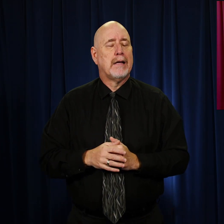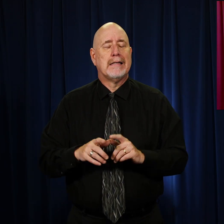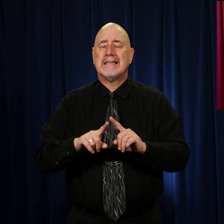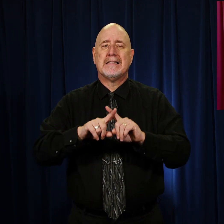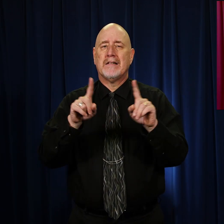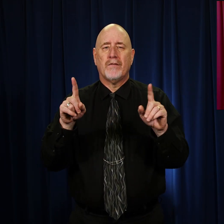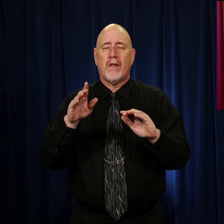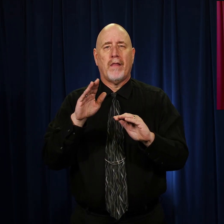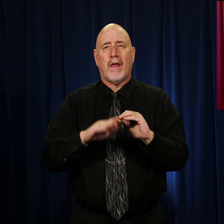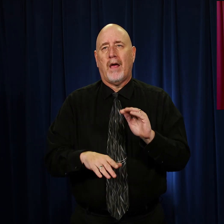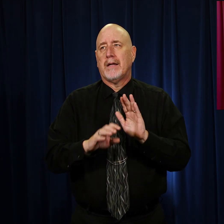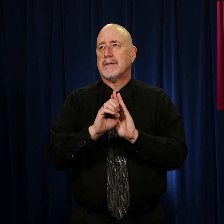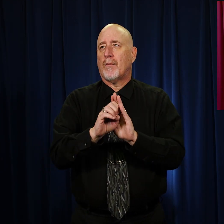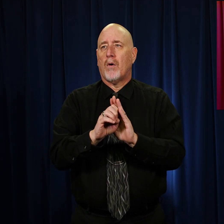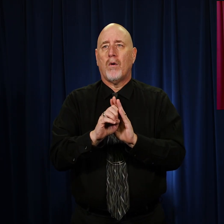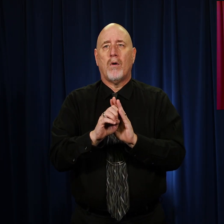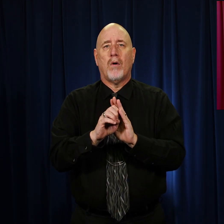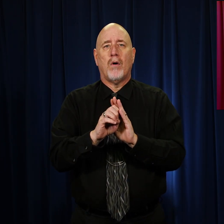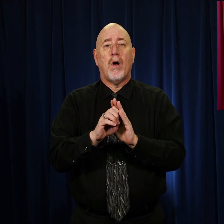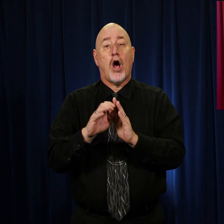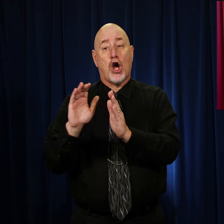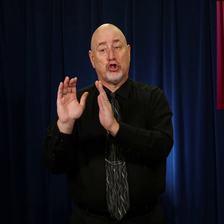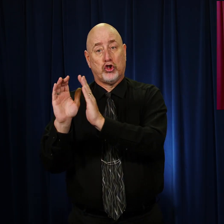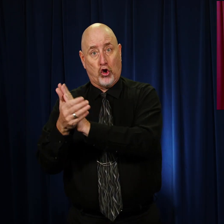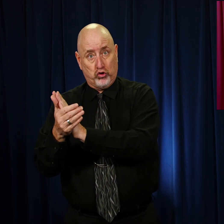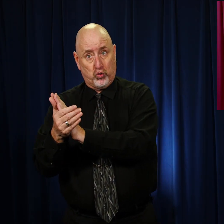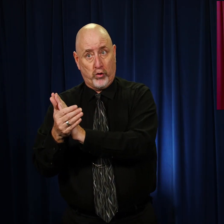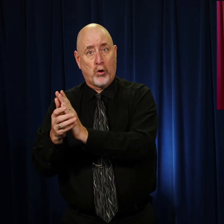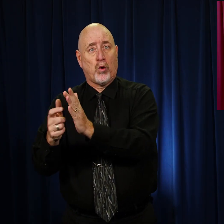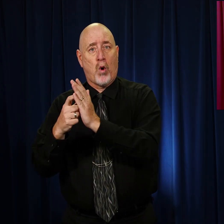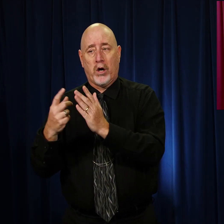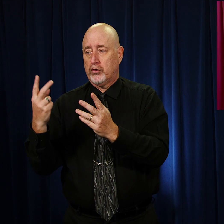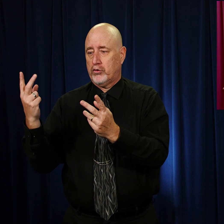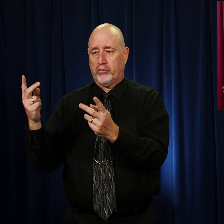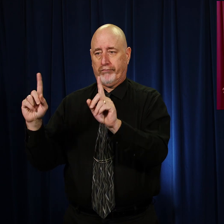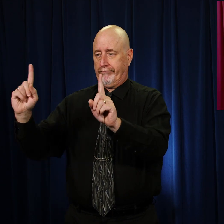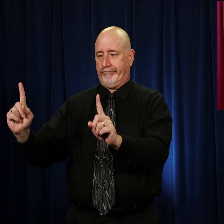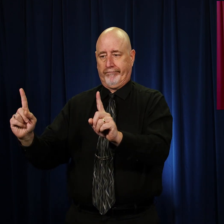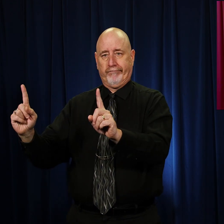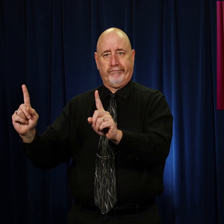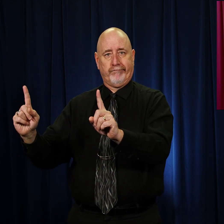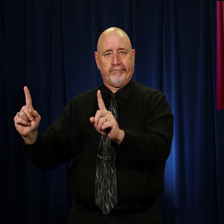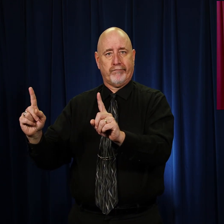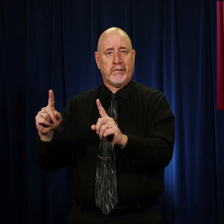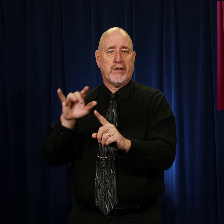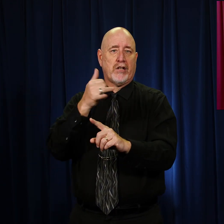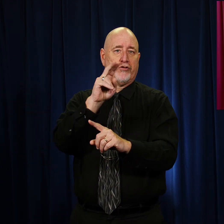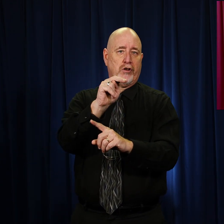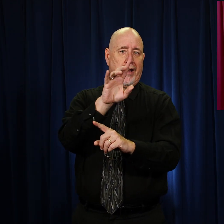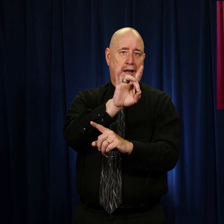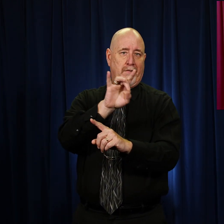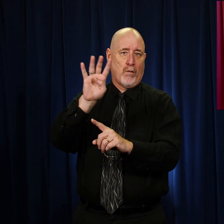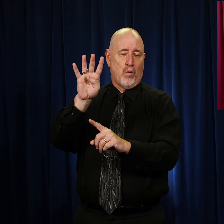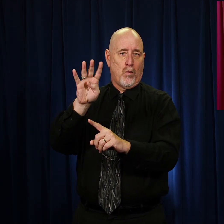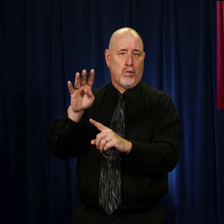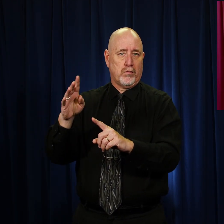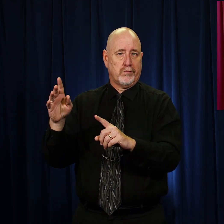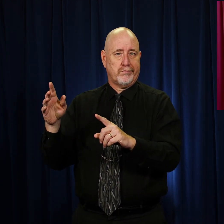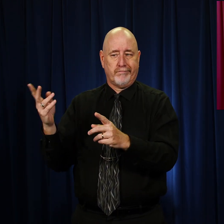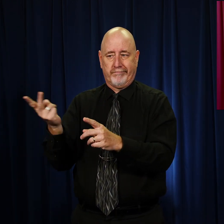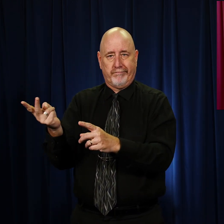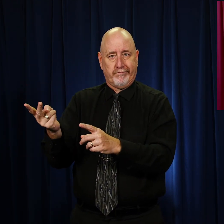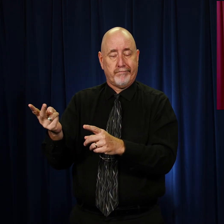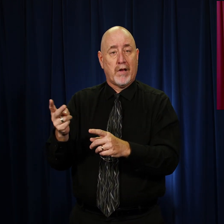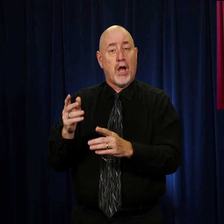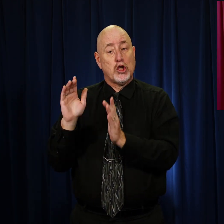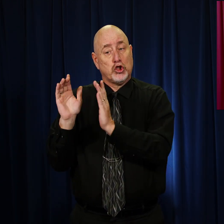same as, for example, the act of adultery, which requires two people in a passage like John 8 and verse 4. The